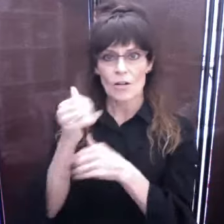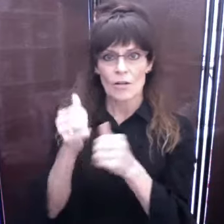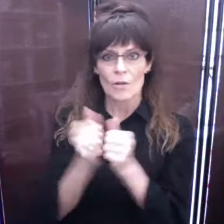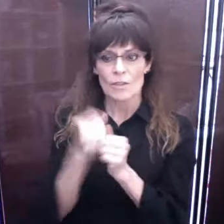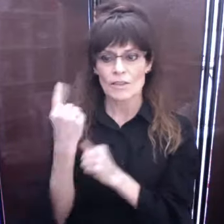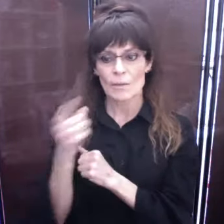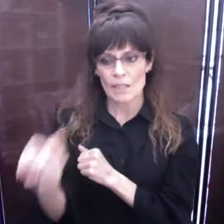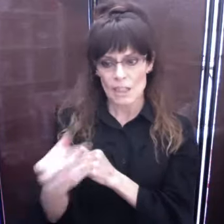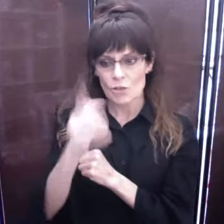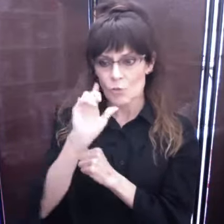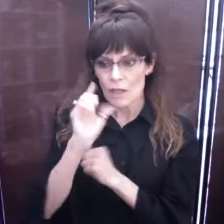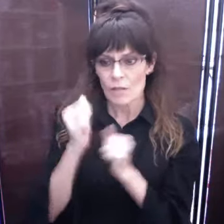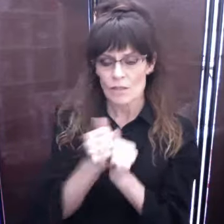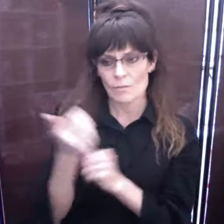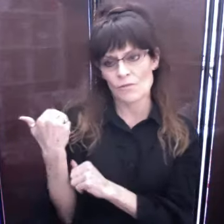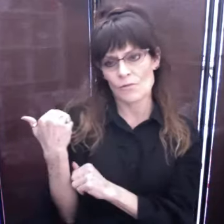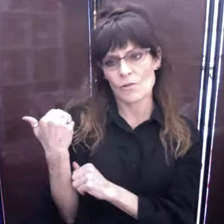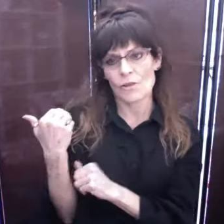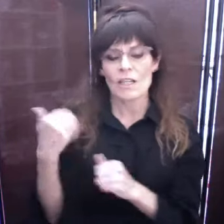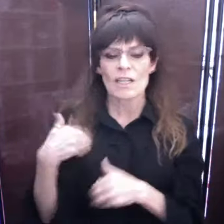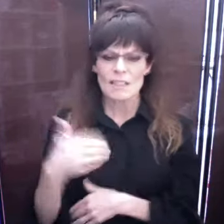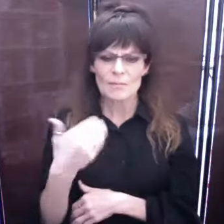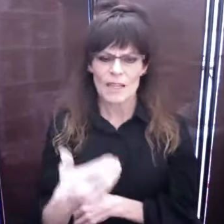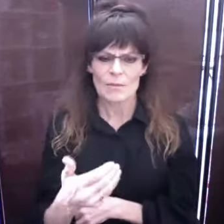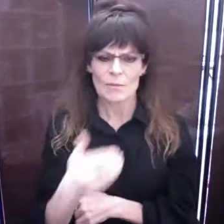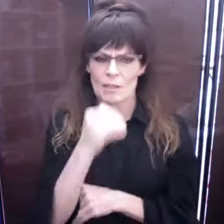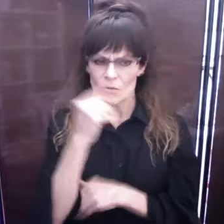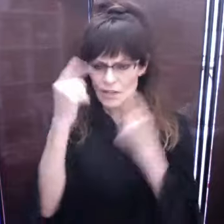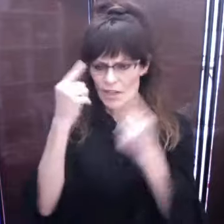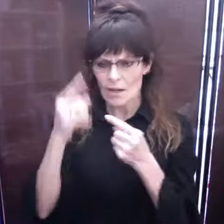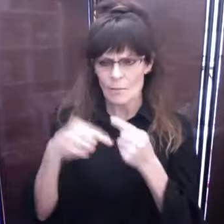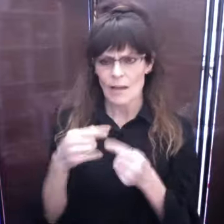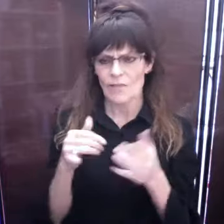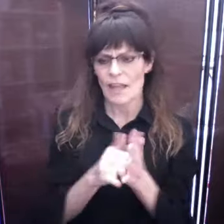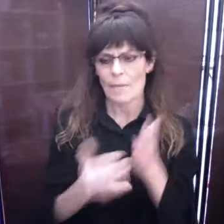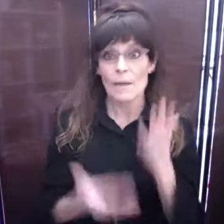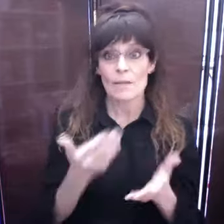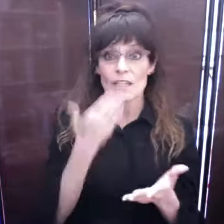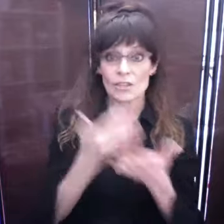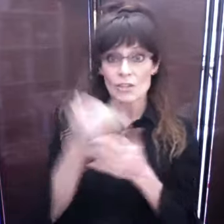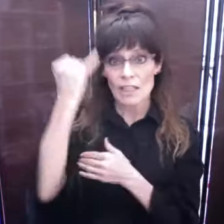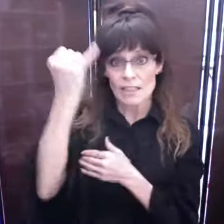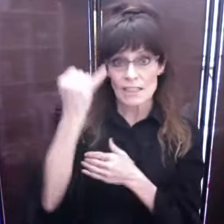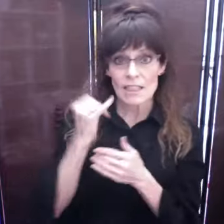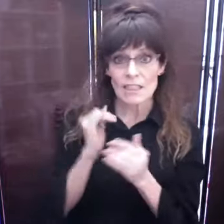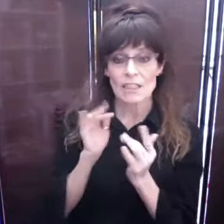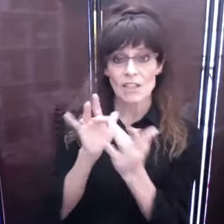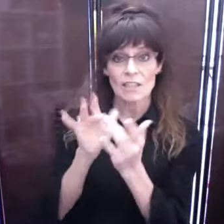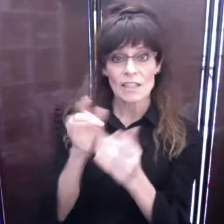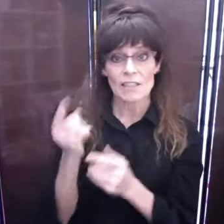Sometimes we discount that and don't even think, ever even stop to think, like, hey, that might be a good idea. Reach out to the people you used to drink with. They might not be doing